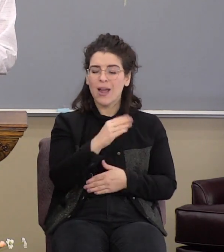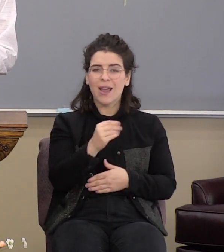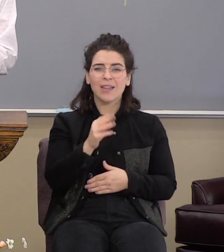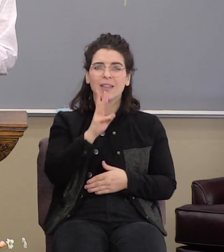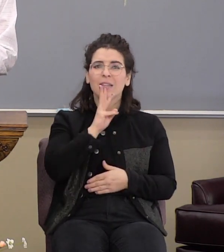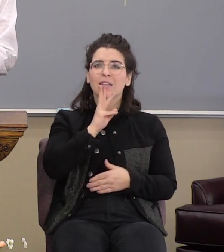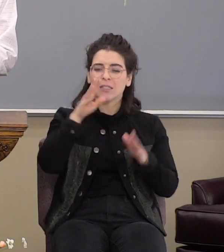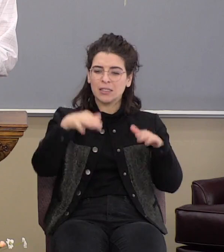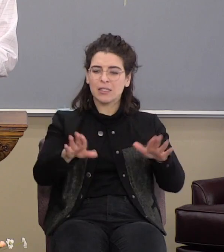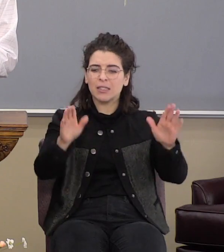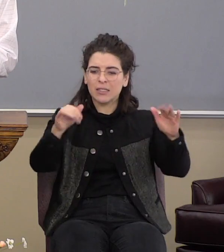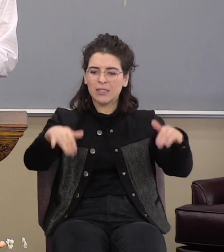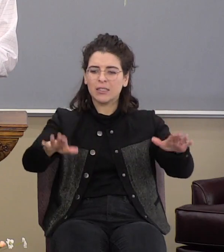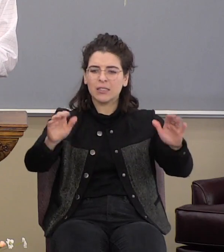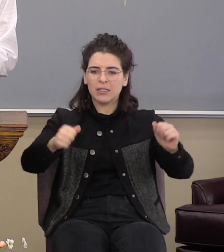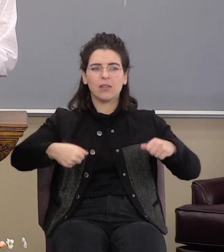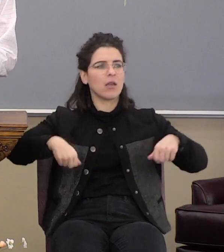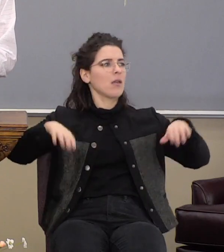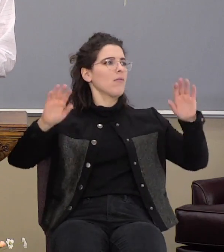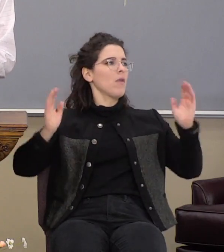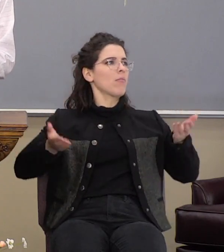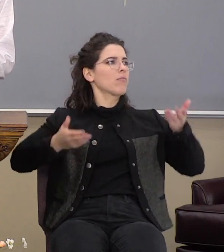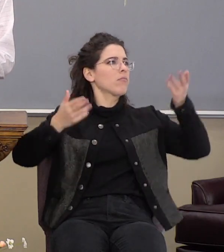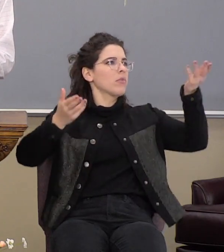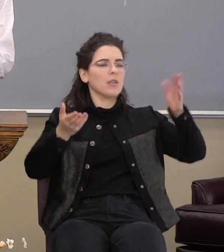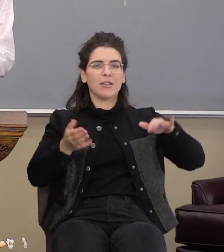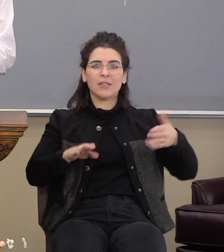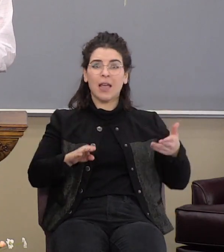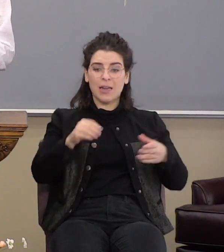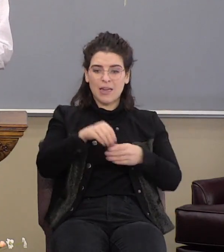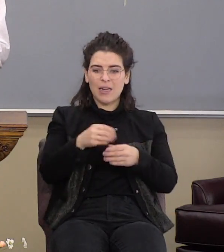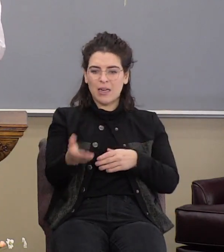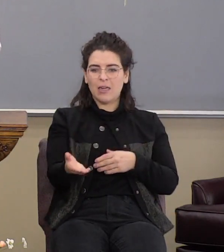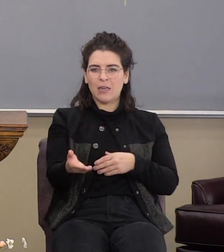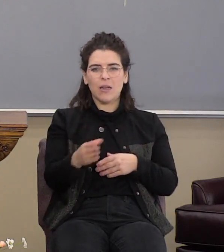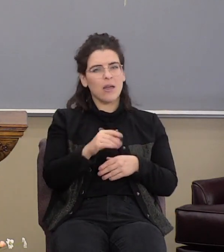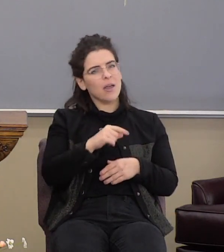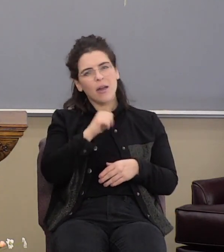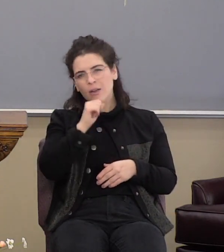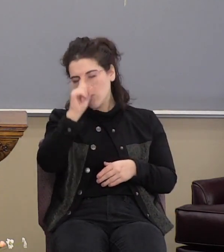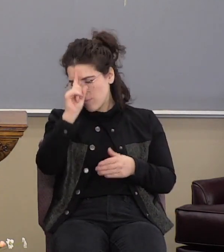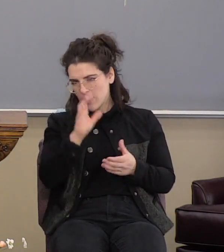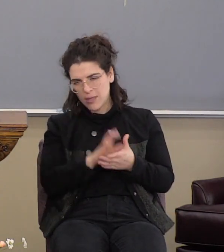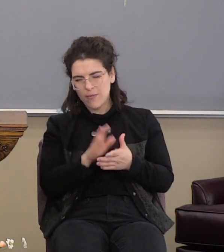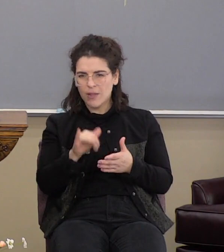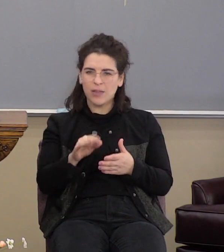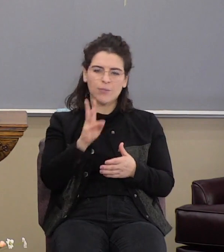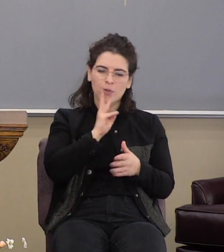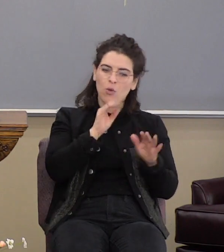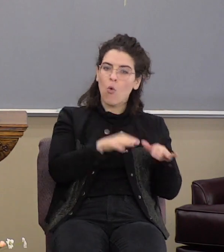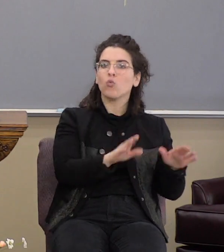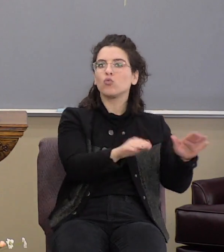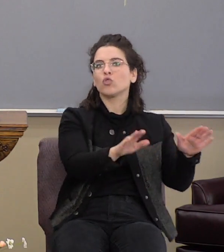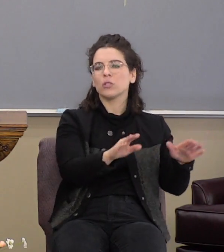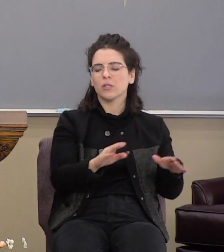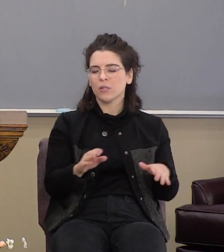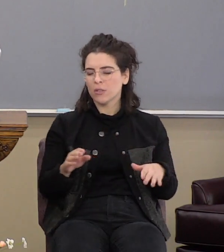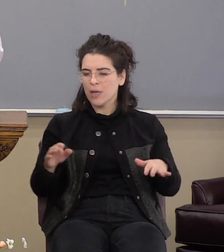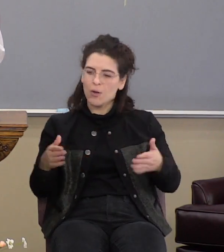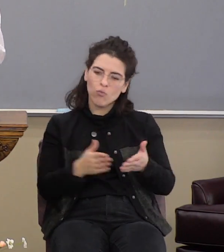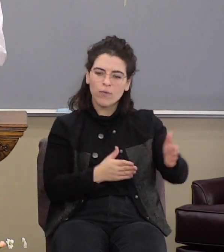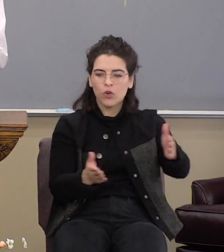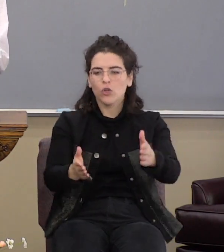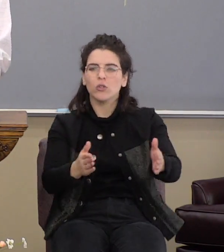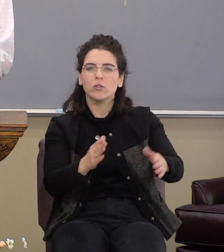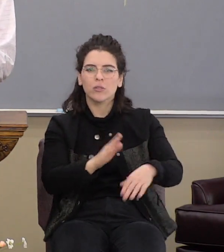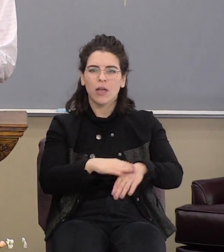gave up the dead which were in it." By the way, I don't believe that to be the oceans and lakes on planet